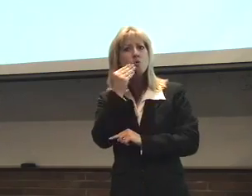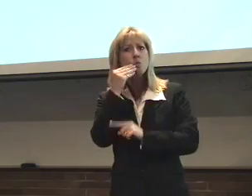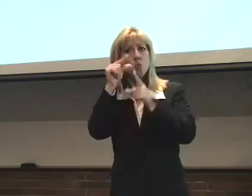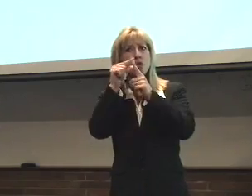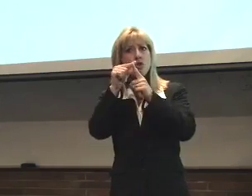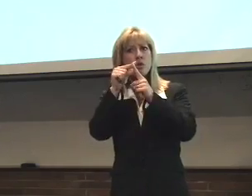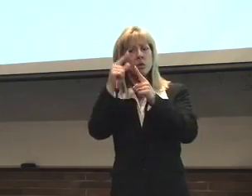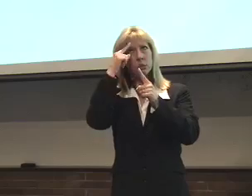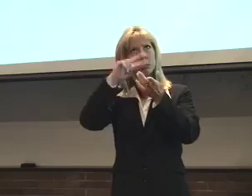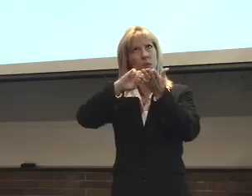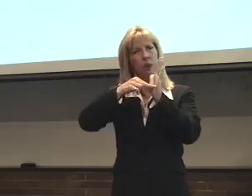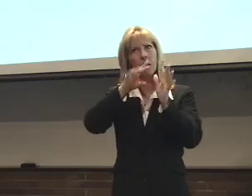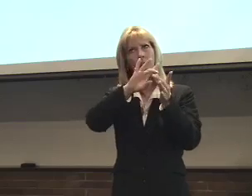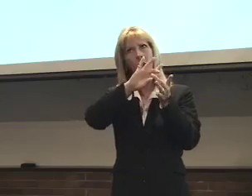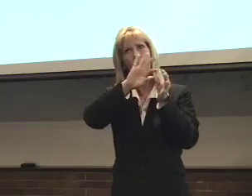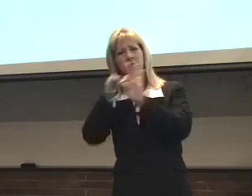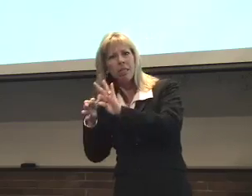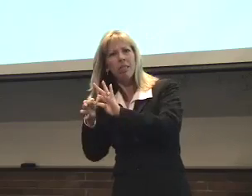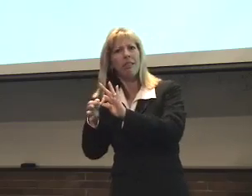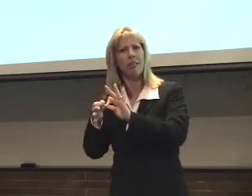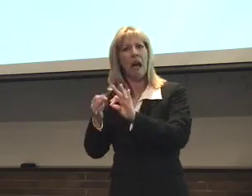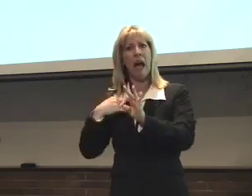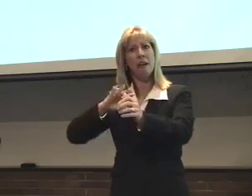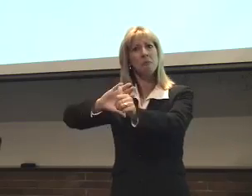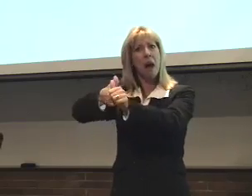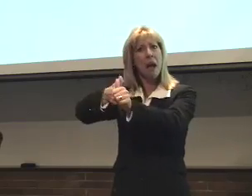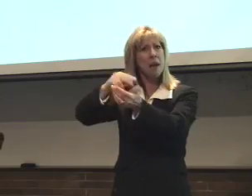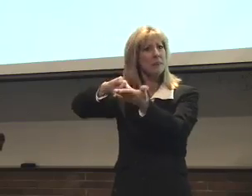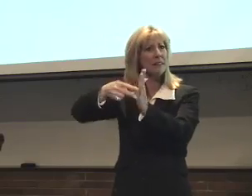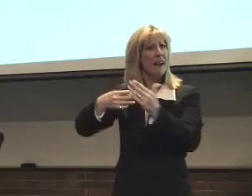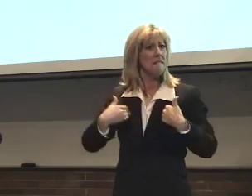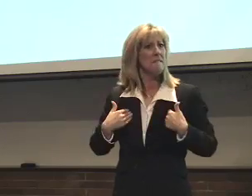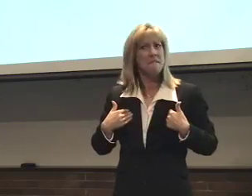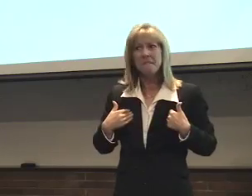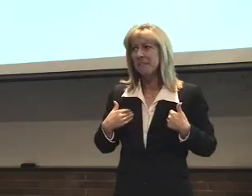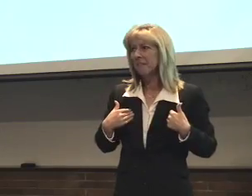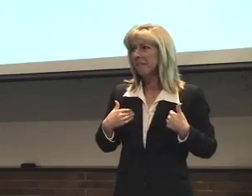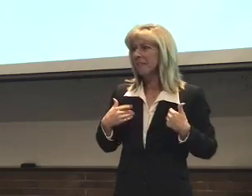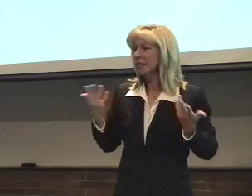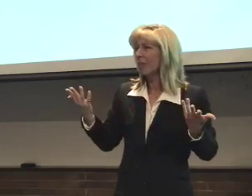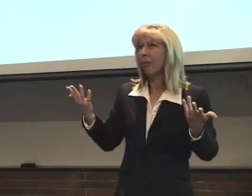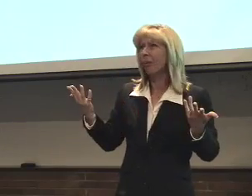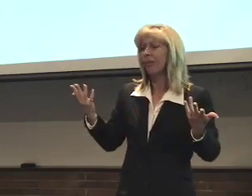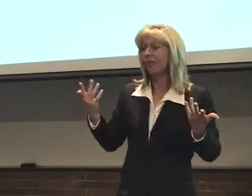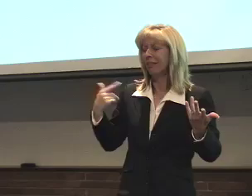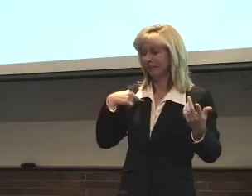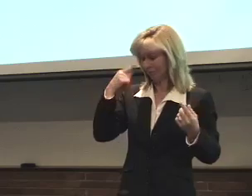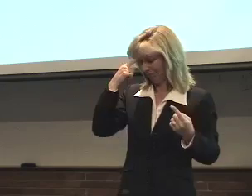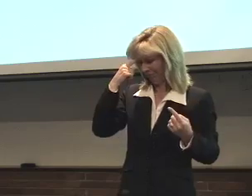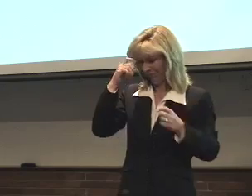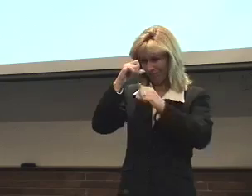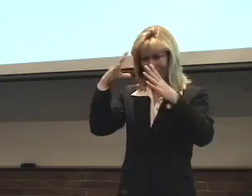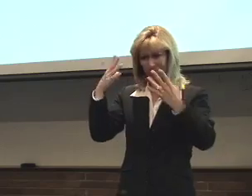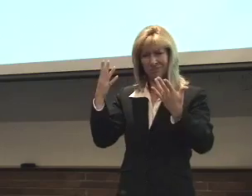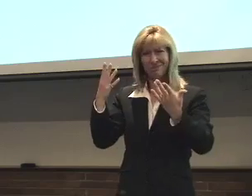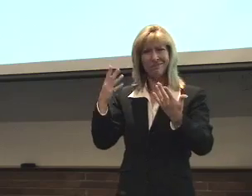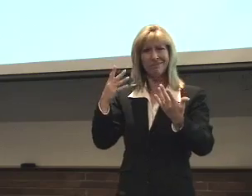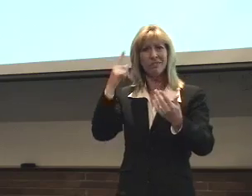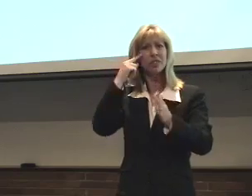meanings. So I was thinking about it and thinking, God, we could just look at breakfast. And if I gave